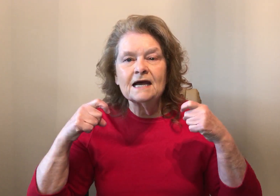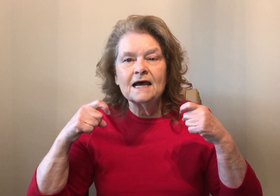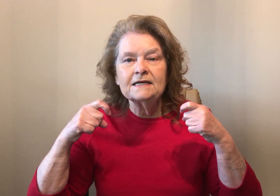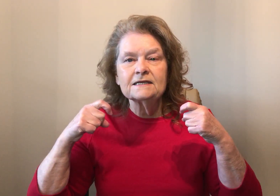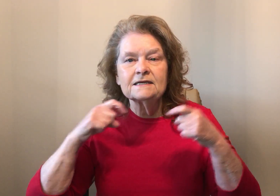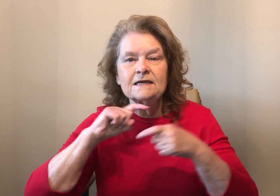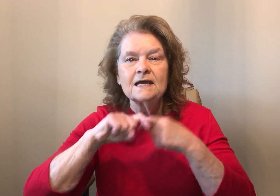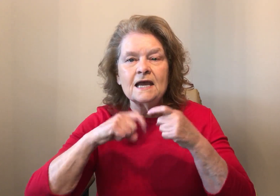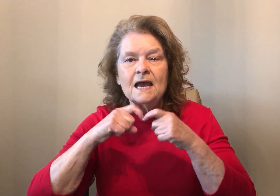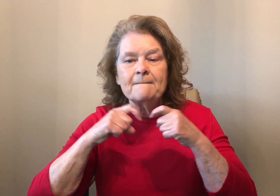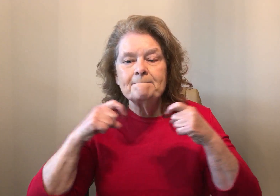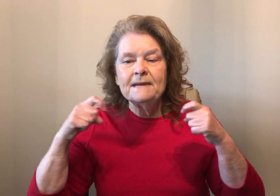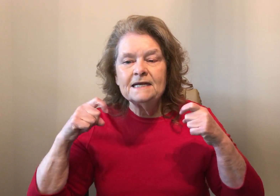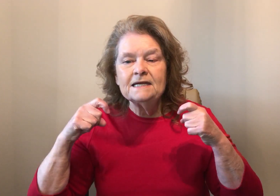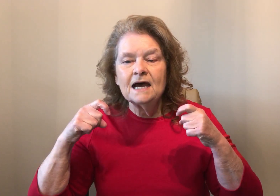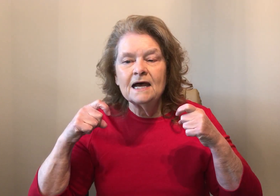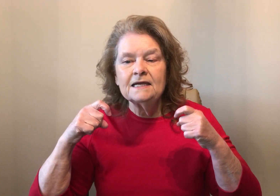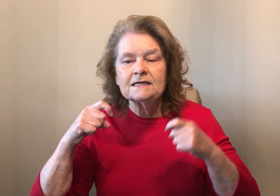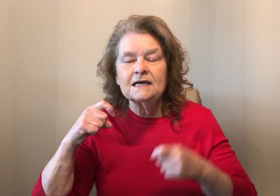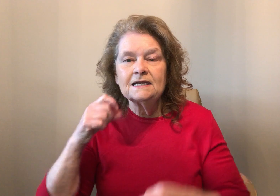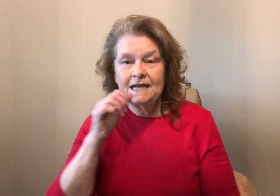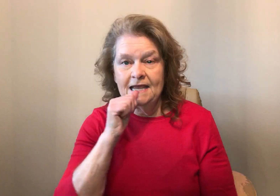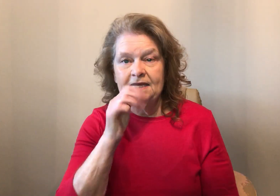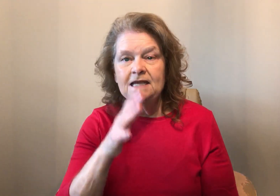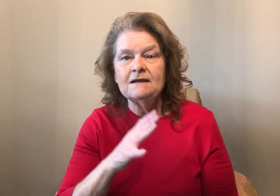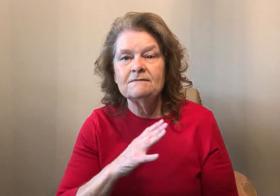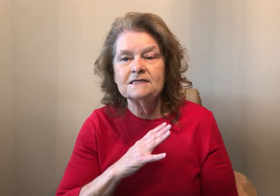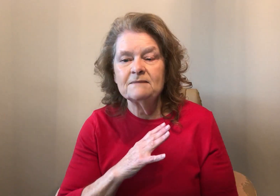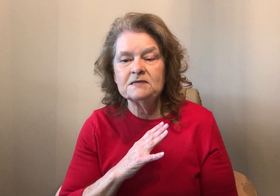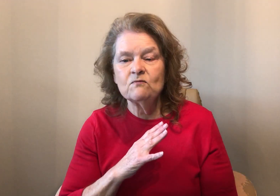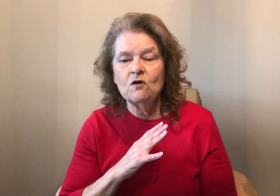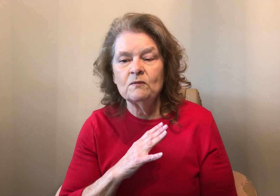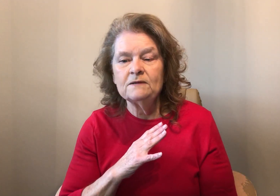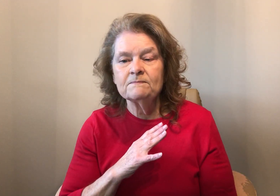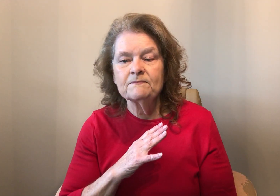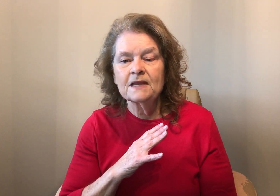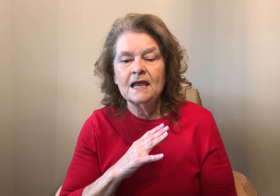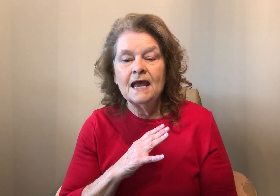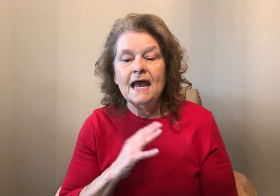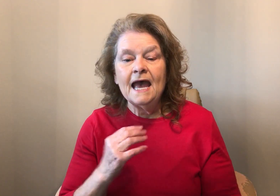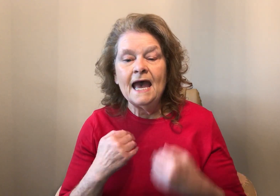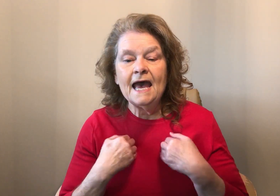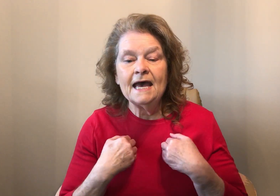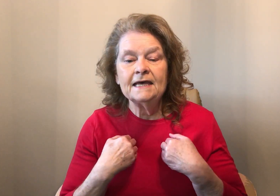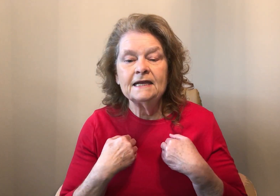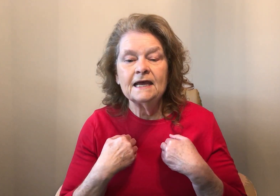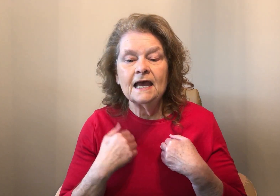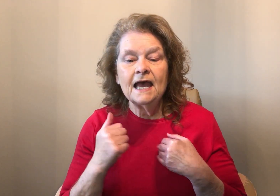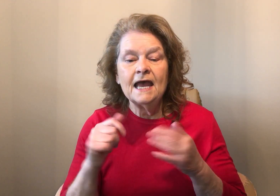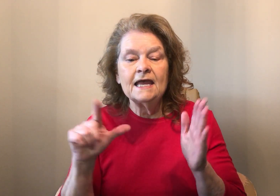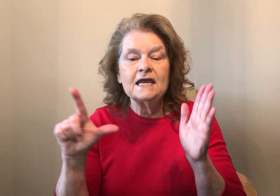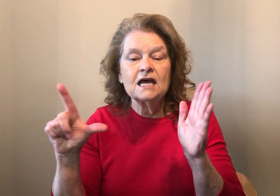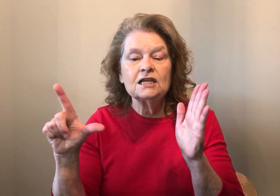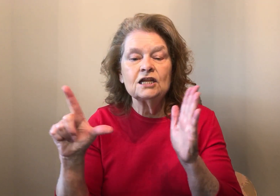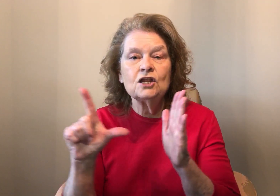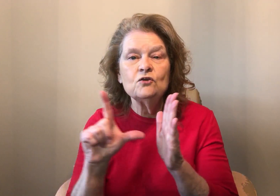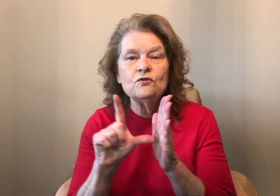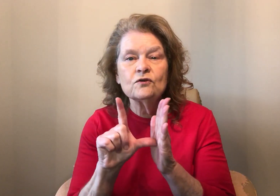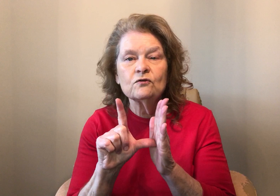Mennonite. Mennonite lady, same as woman, had a